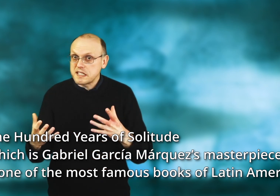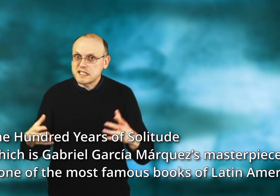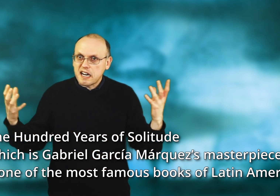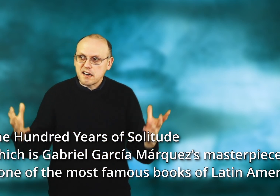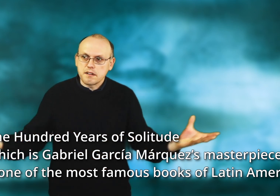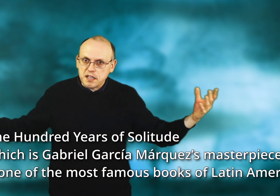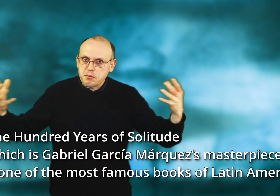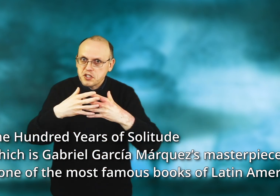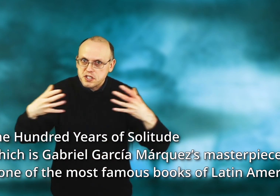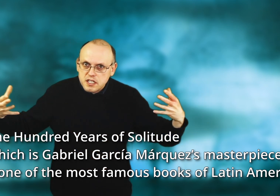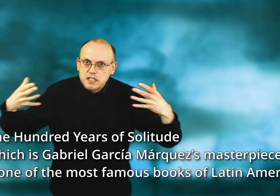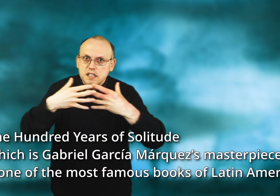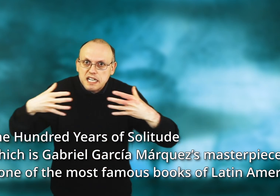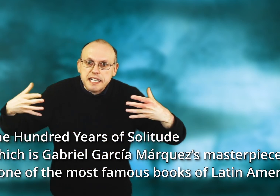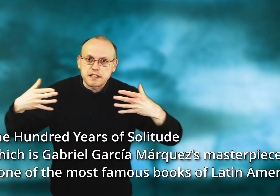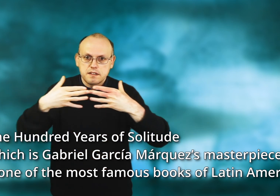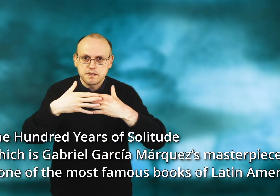are very much linked.